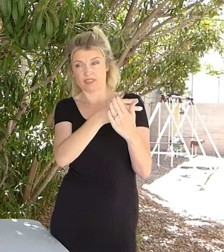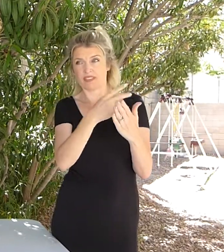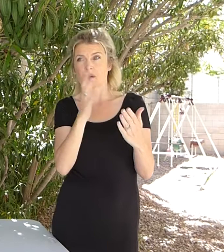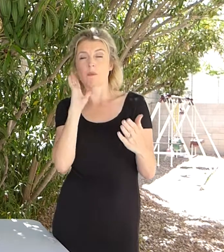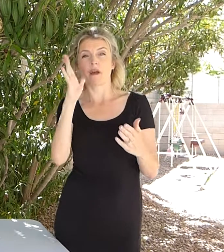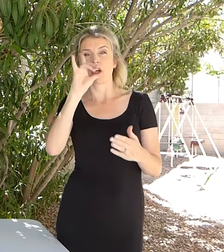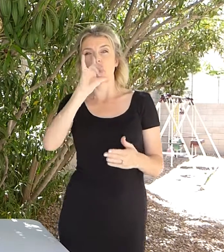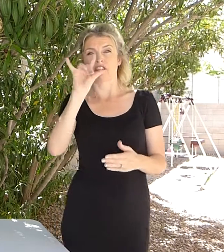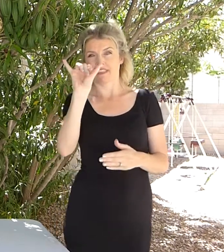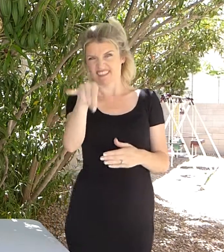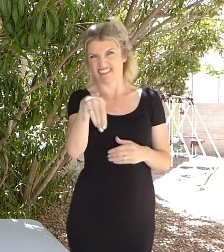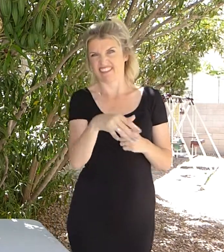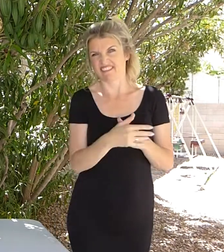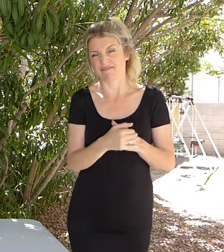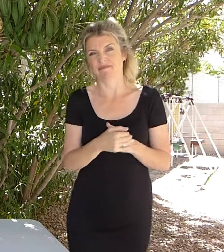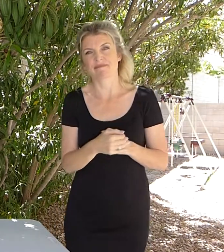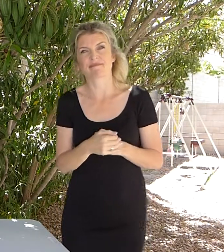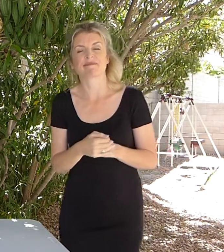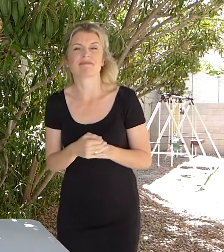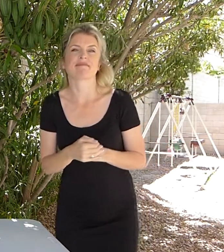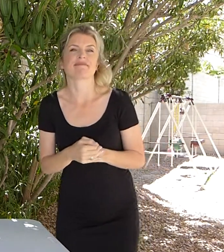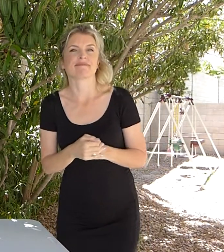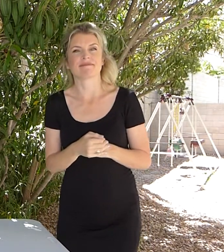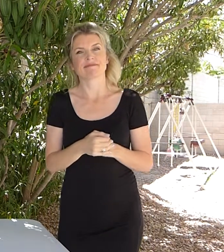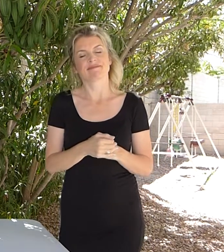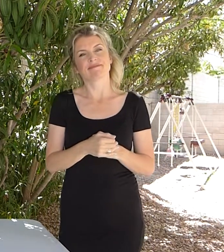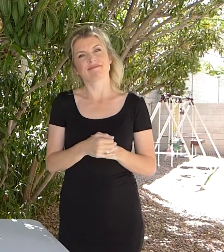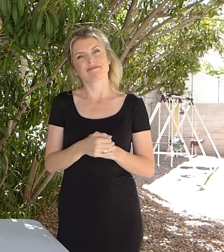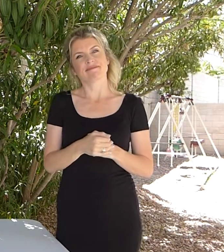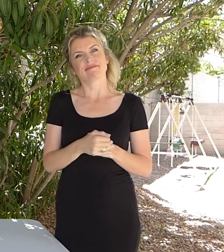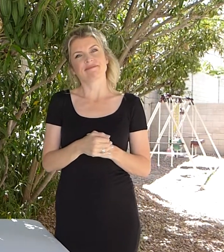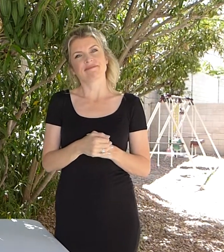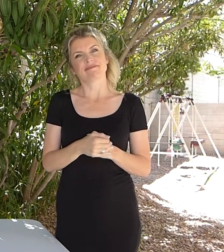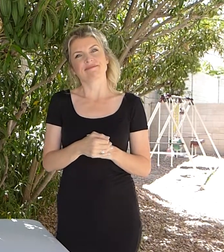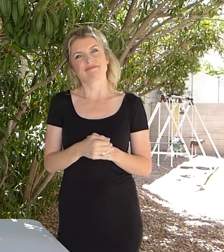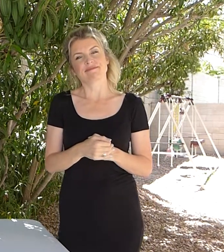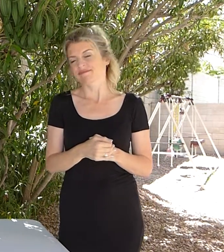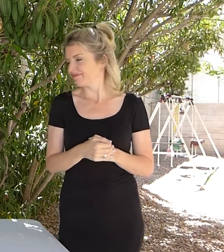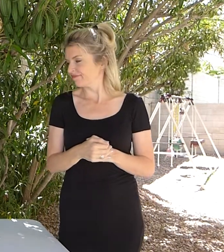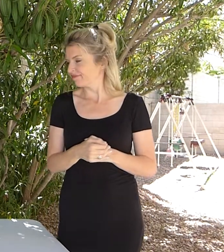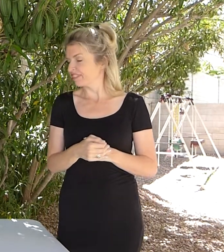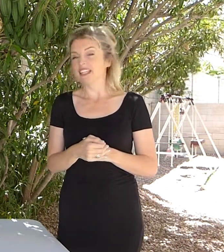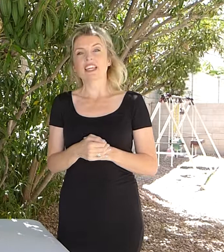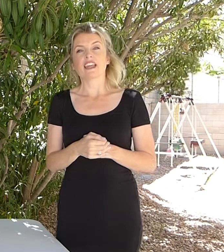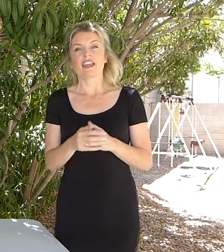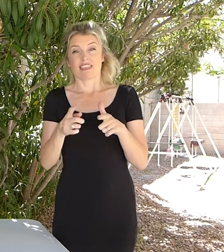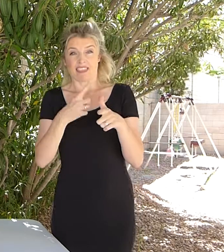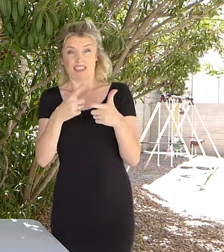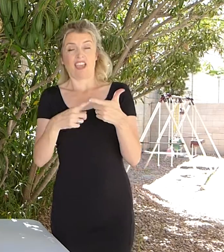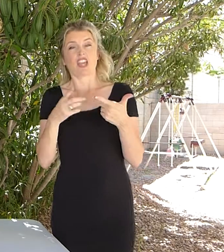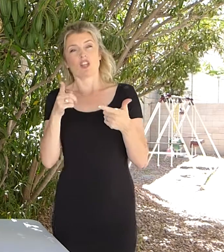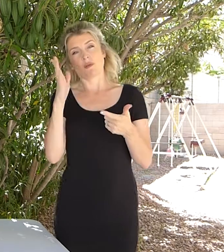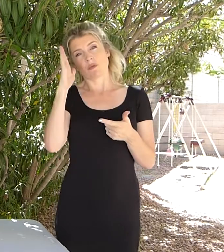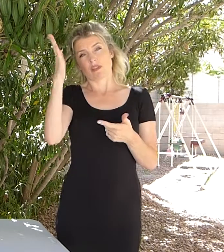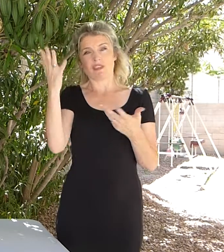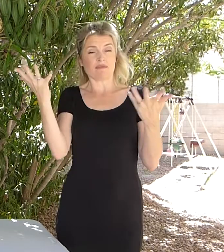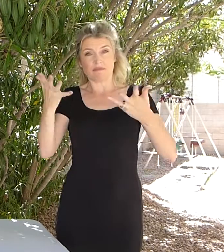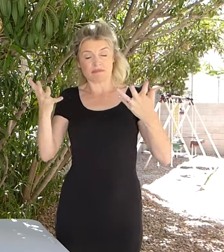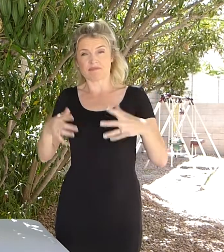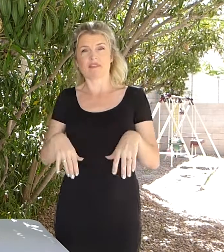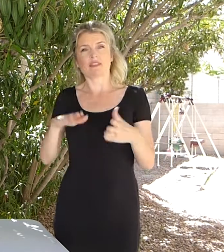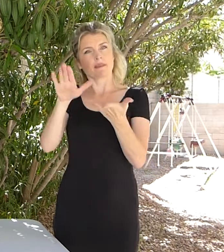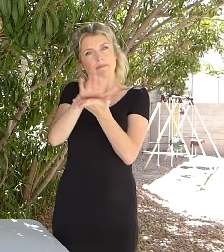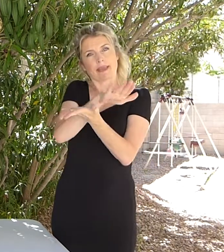it will look like this. Okay, so then you're going to take some